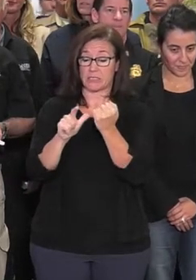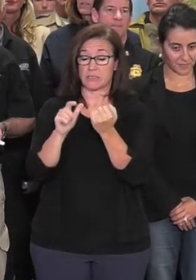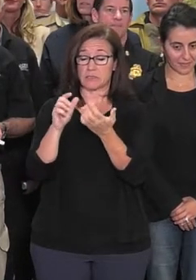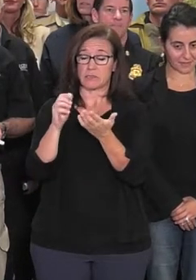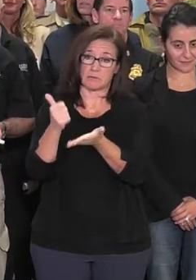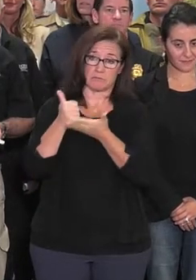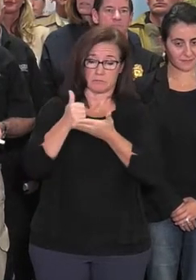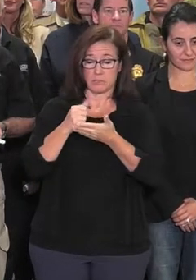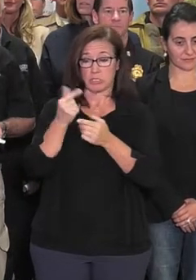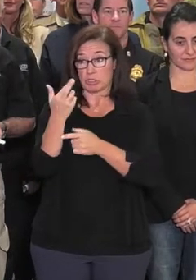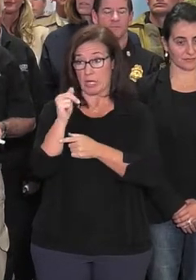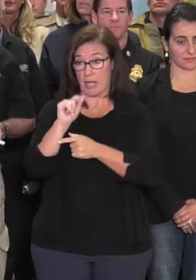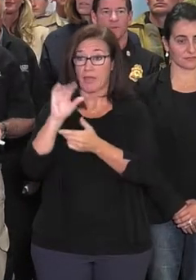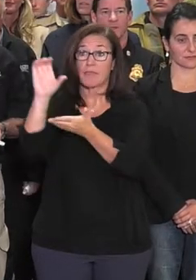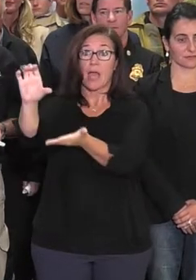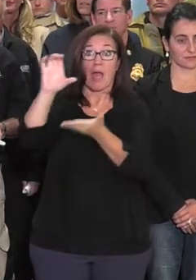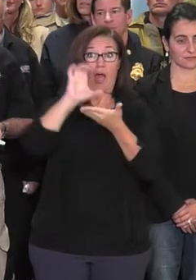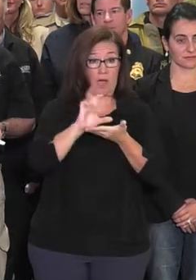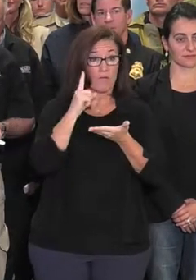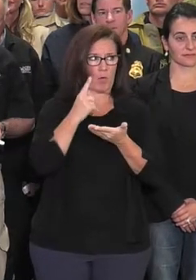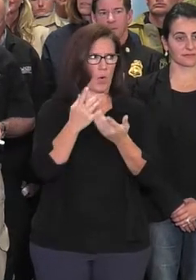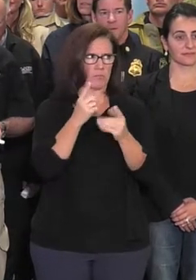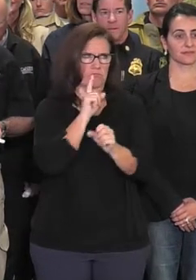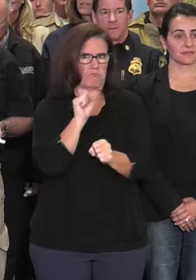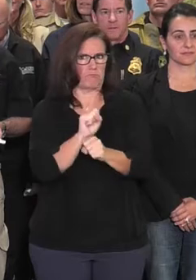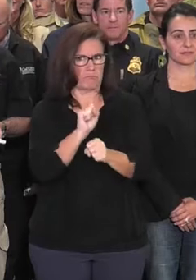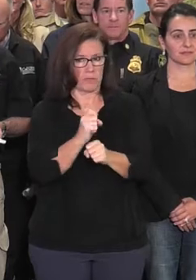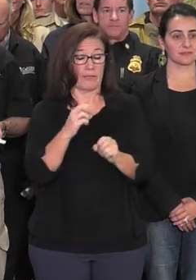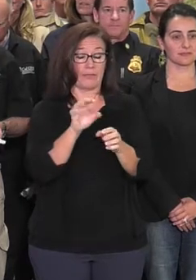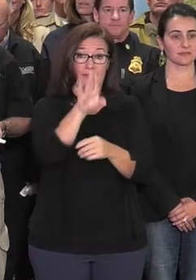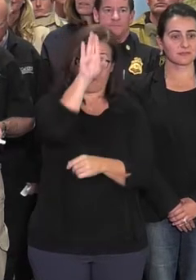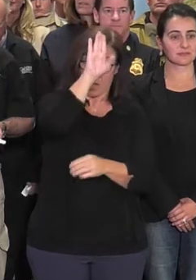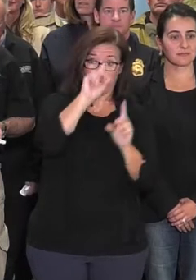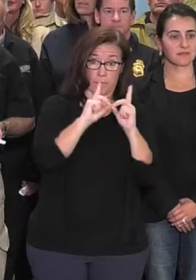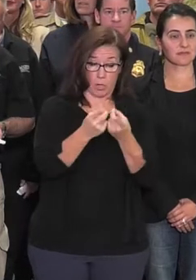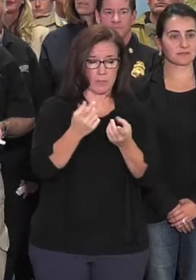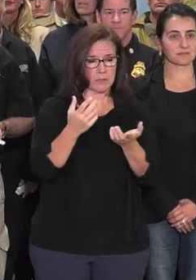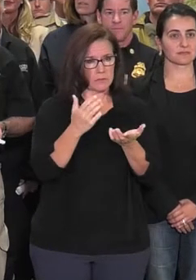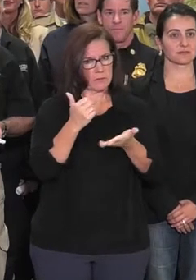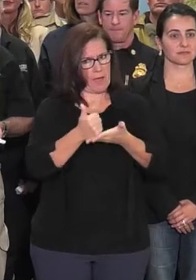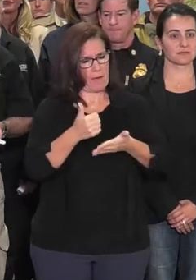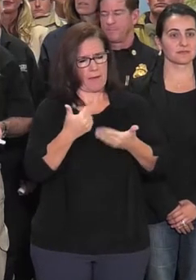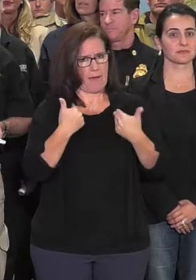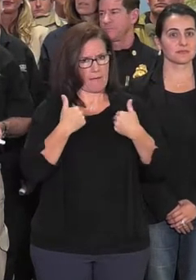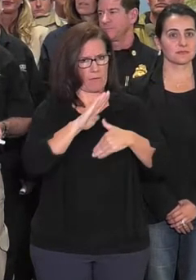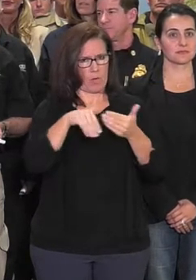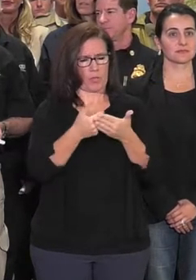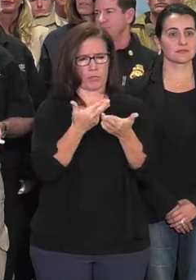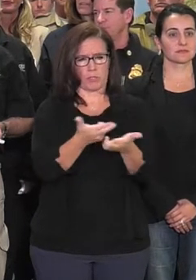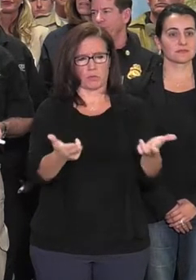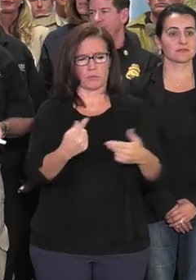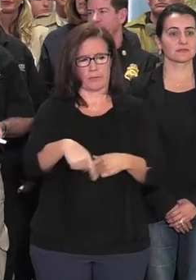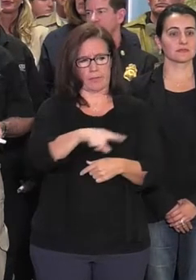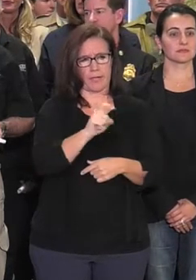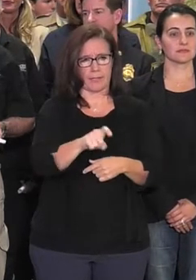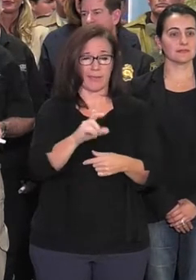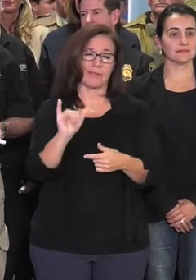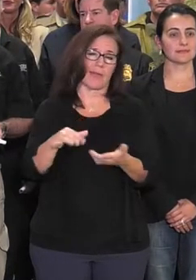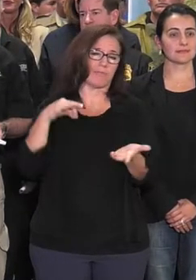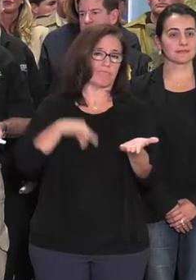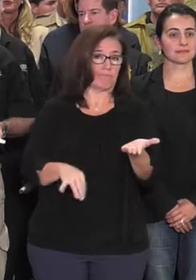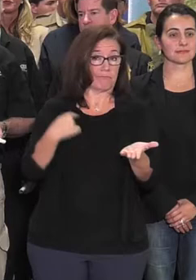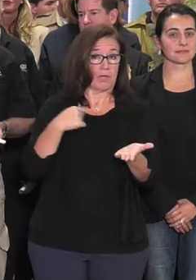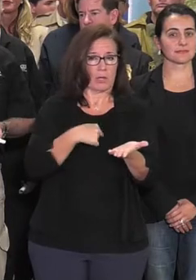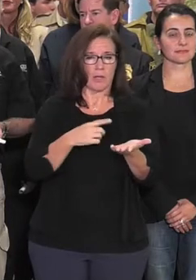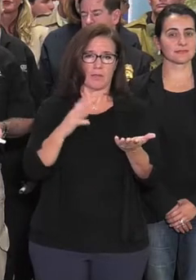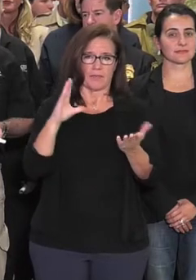fire agencies to ensure that they have all the resources that they need, helps offset the cost. Just yesterday, the governor did